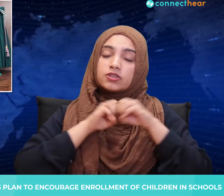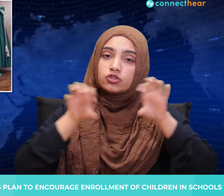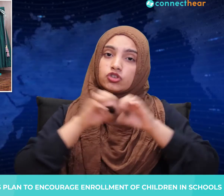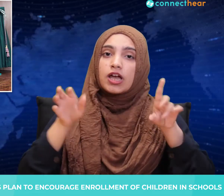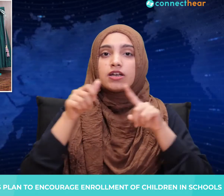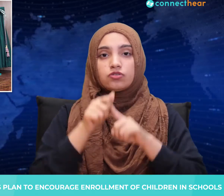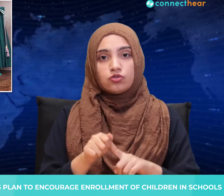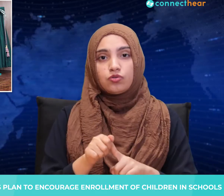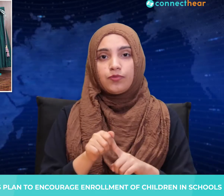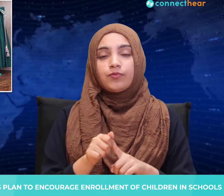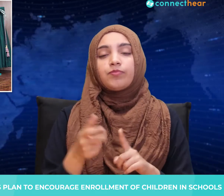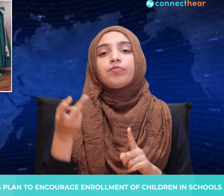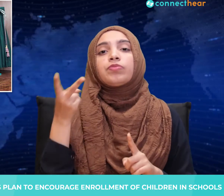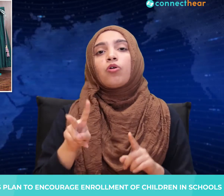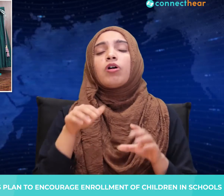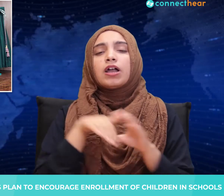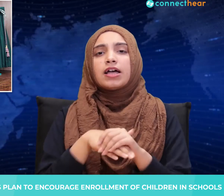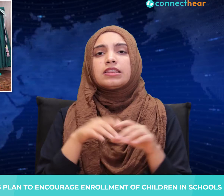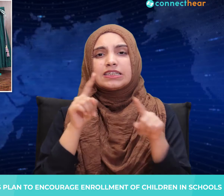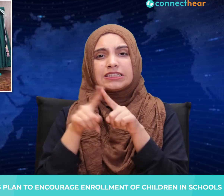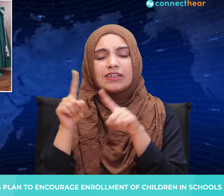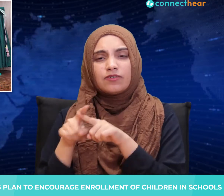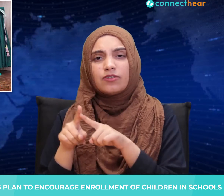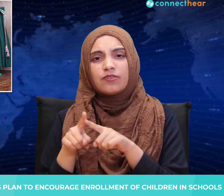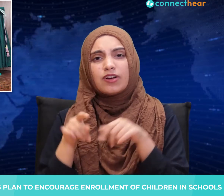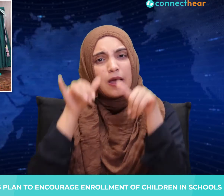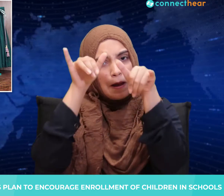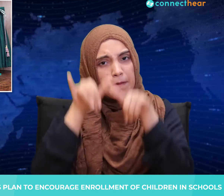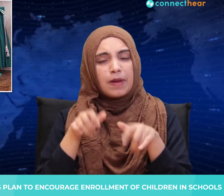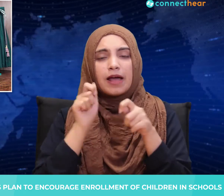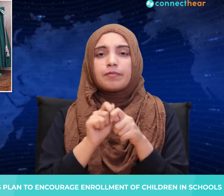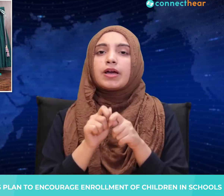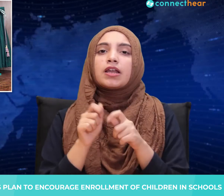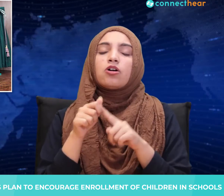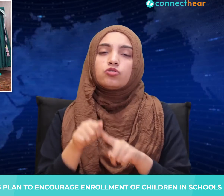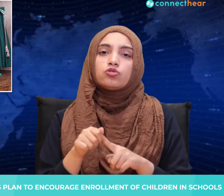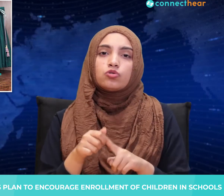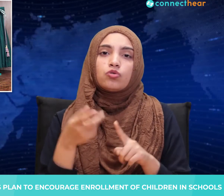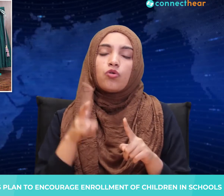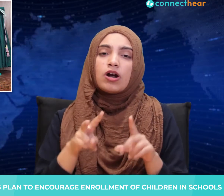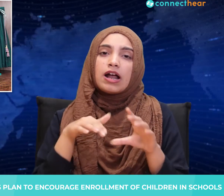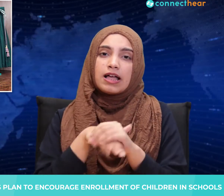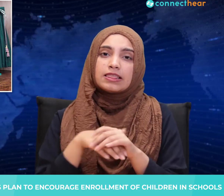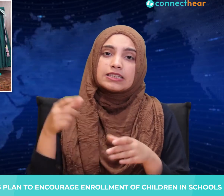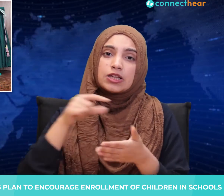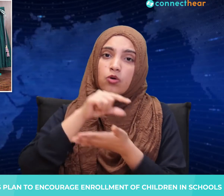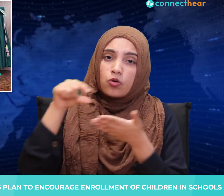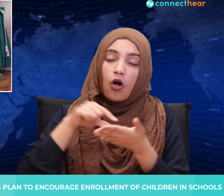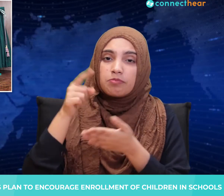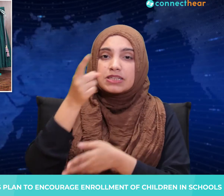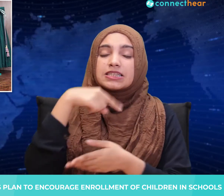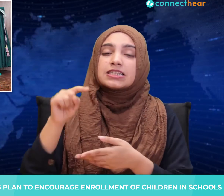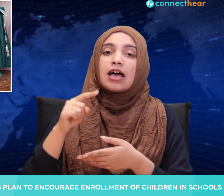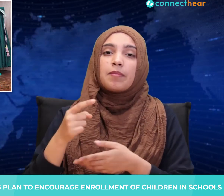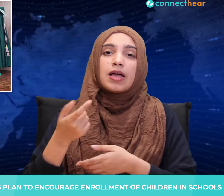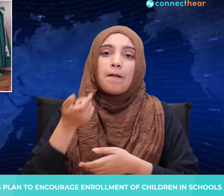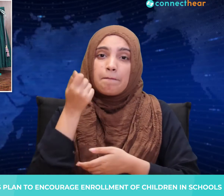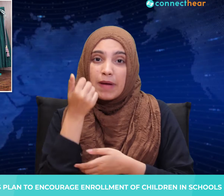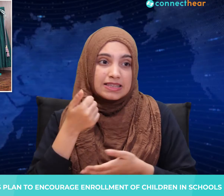He instructed to devise a strategy for the maximum utilization of financial resources provided by